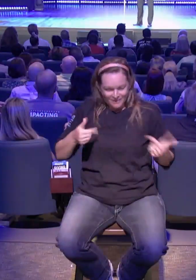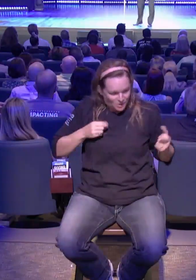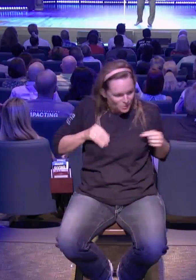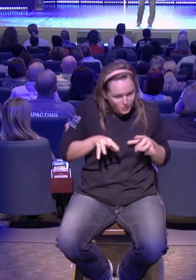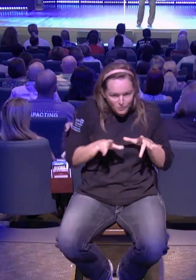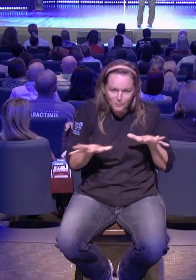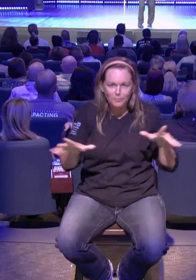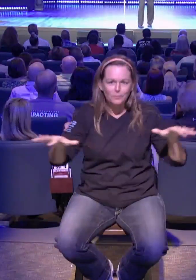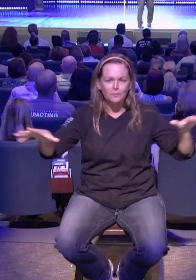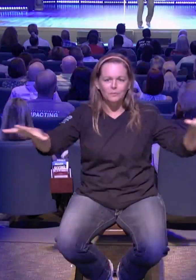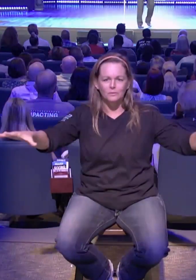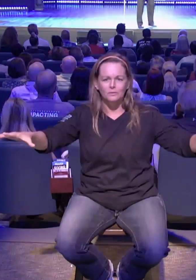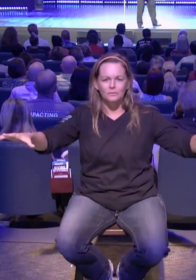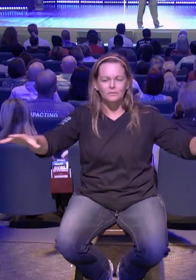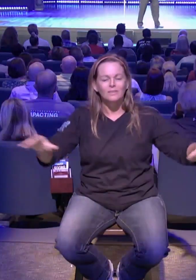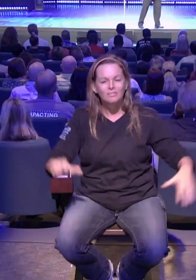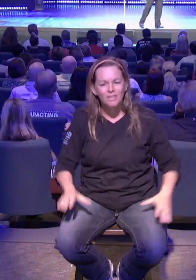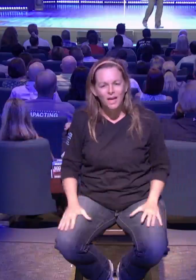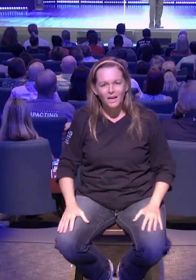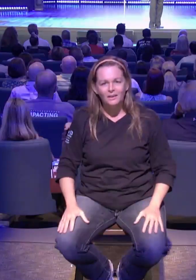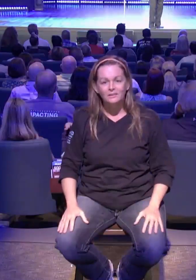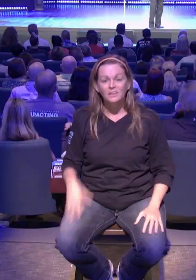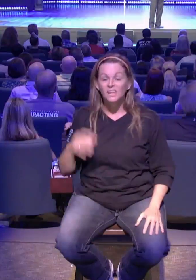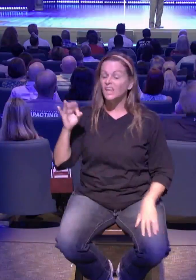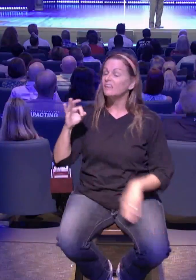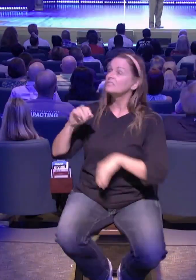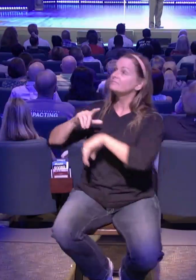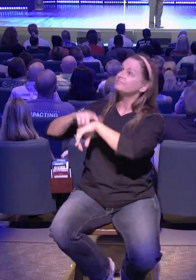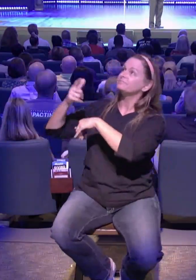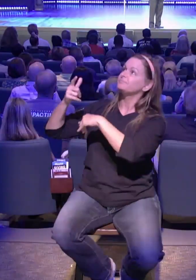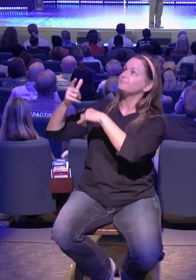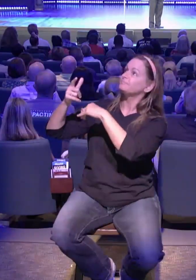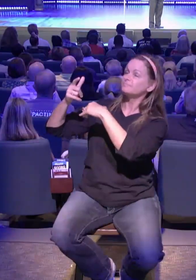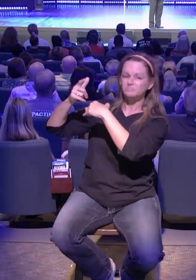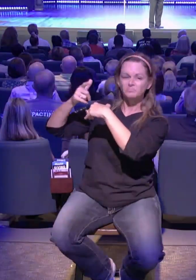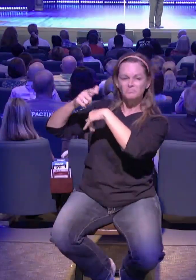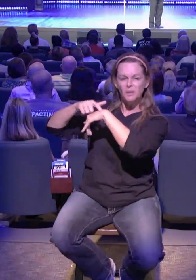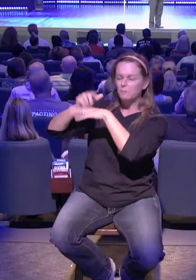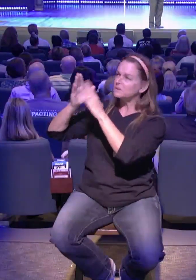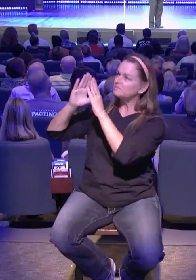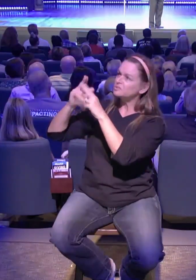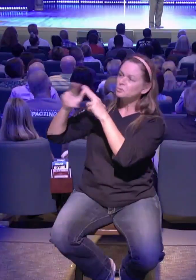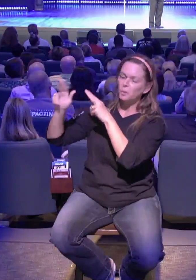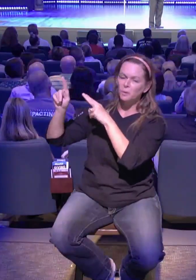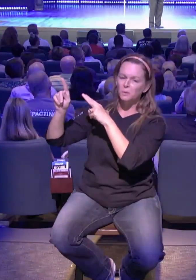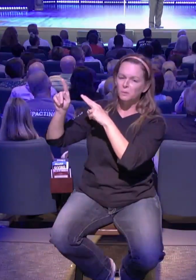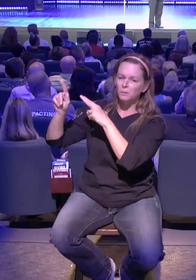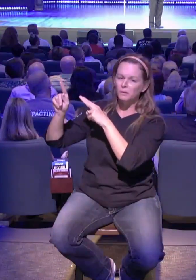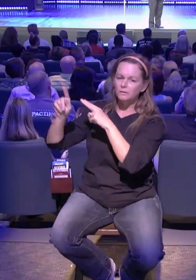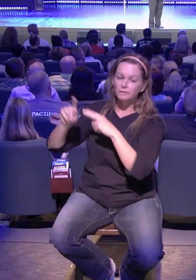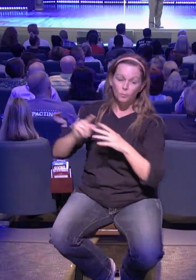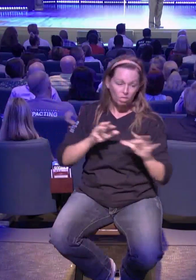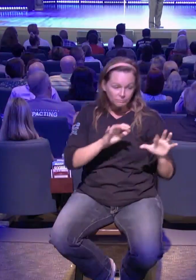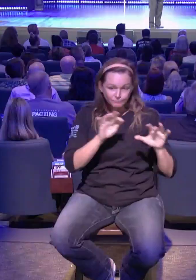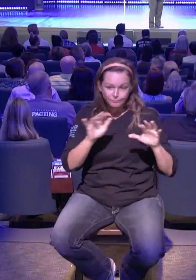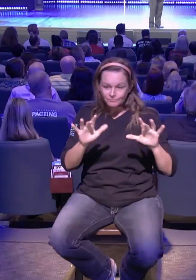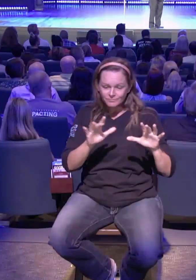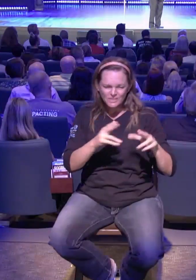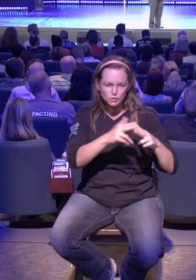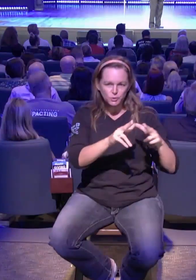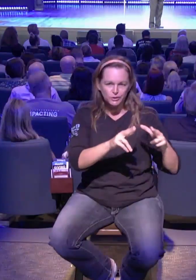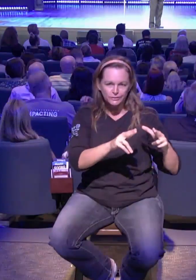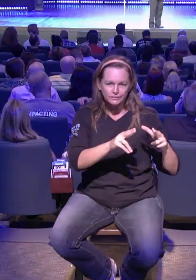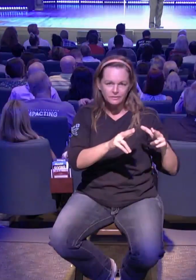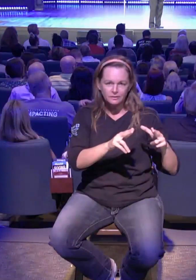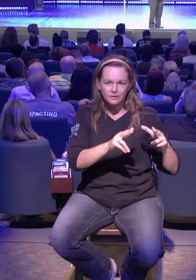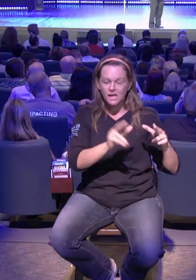more time we spend with Jesus, the more we will be willing to invest our lives into the lives of others. We want